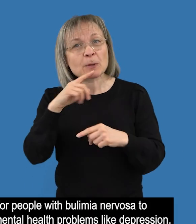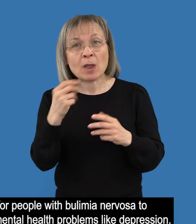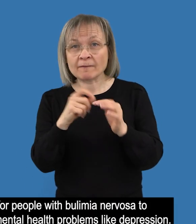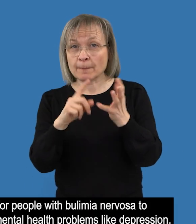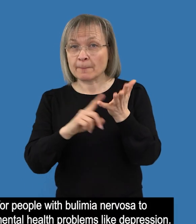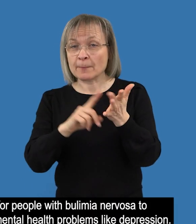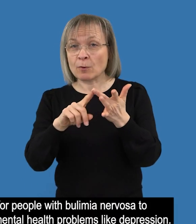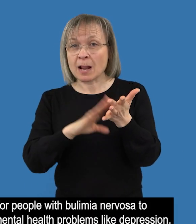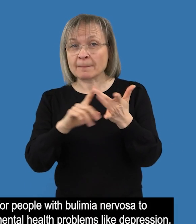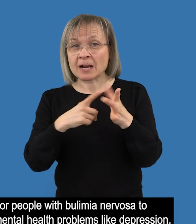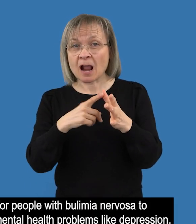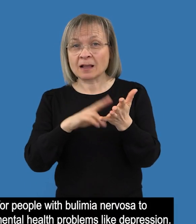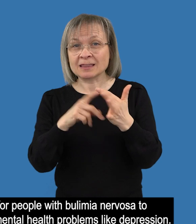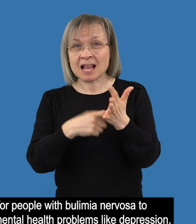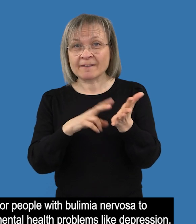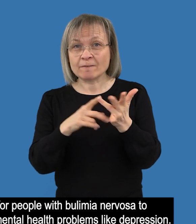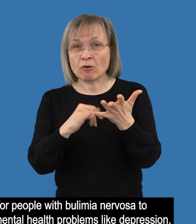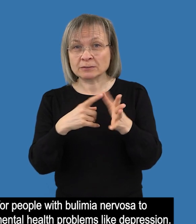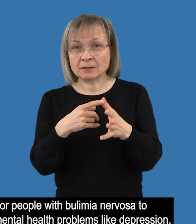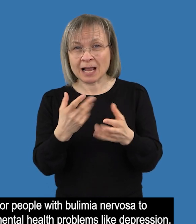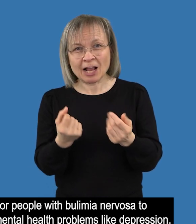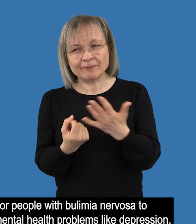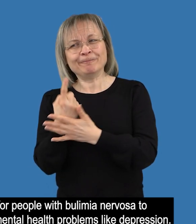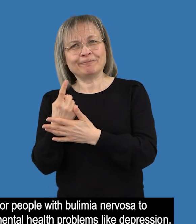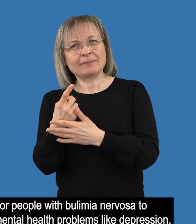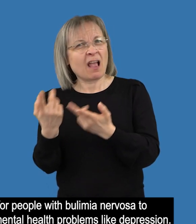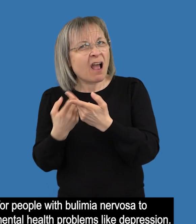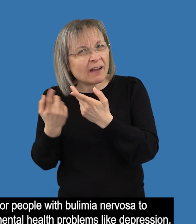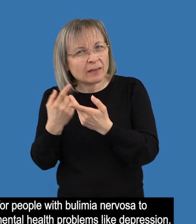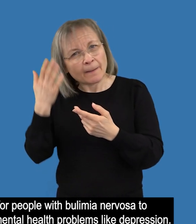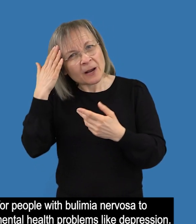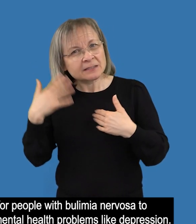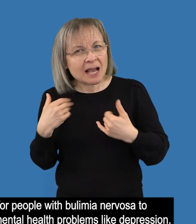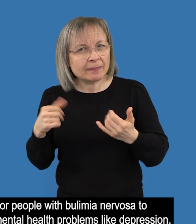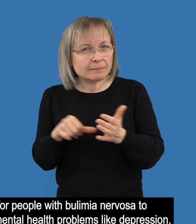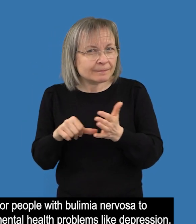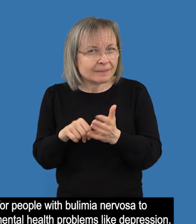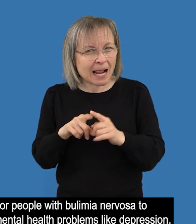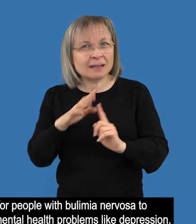It's common for people with bulimia nervosa to experience other mental health problems like